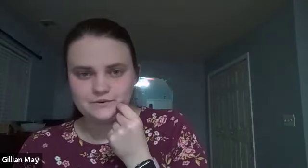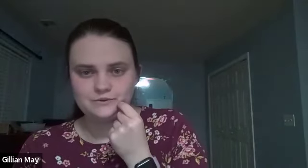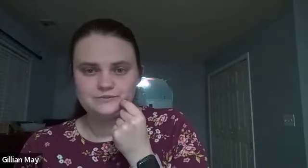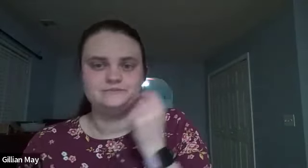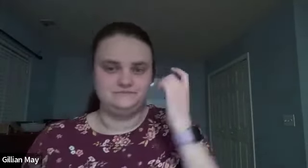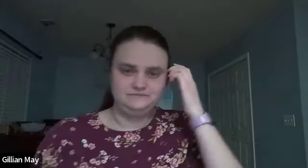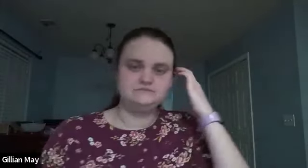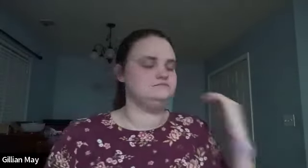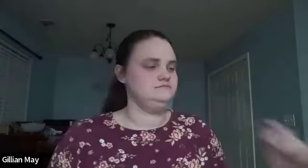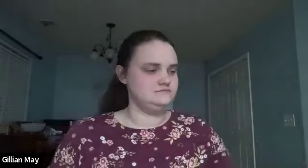Cool.